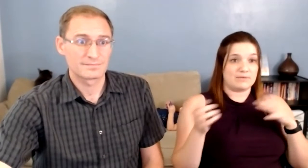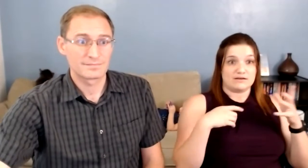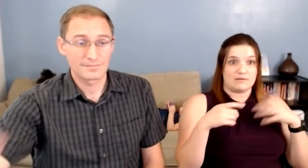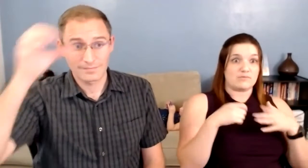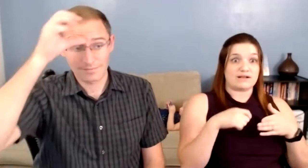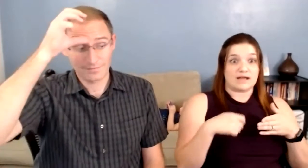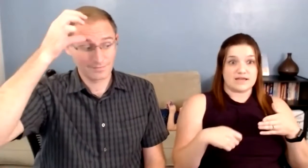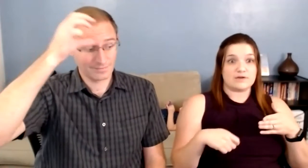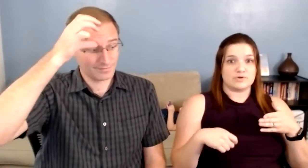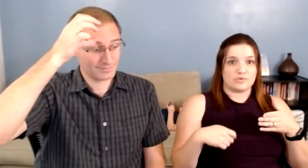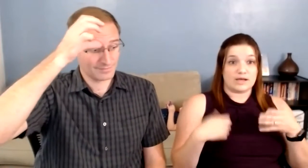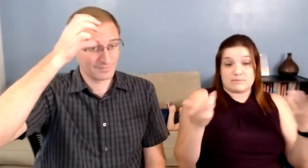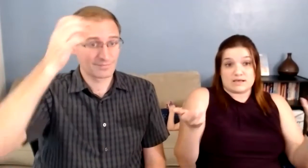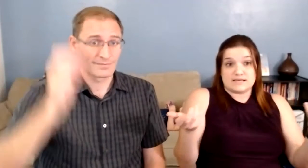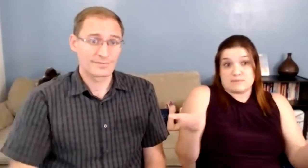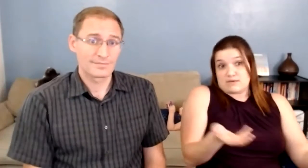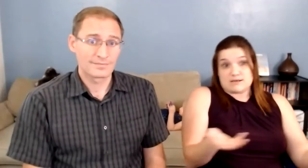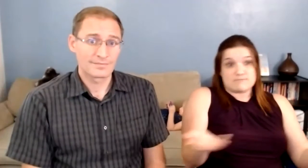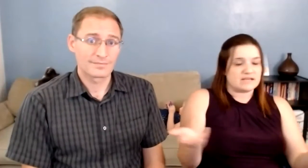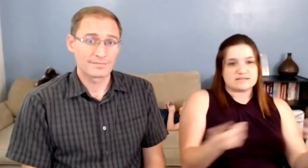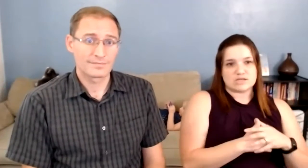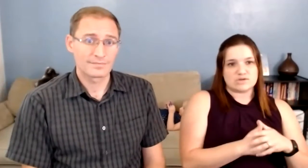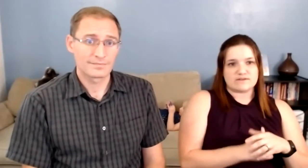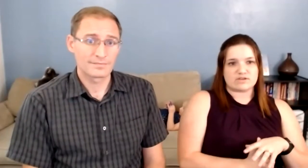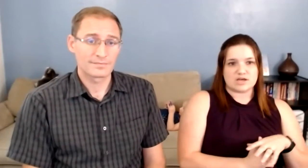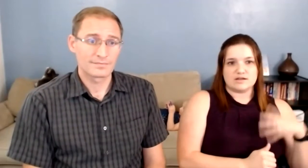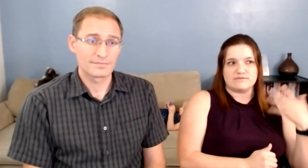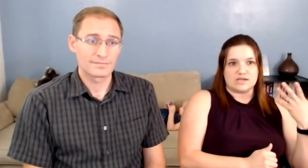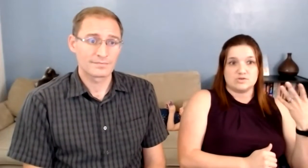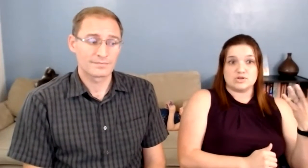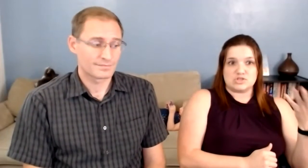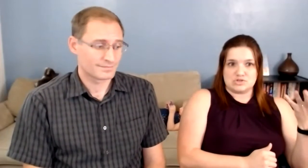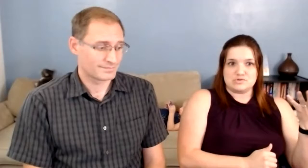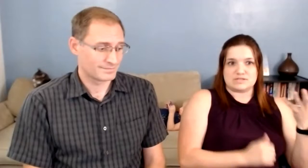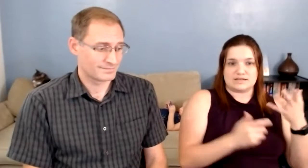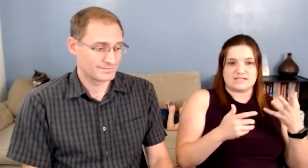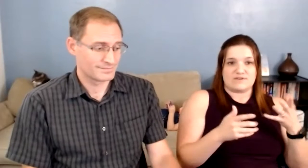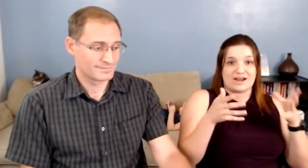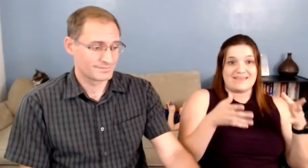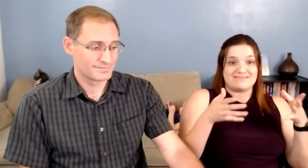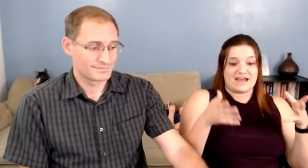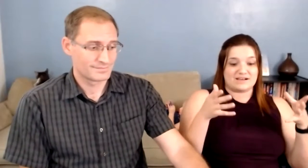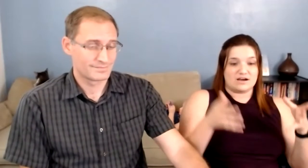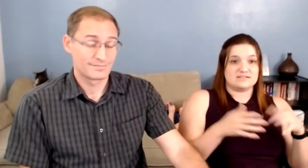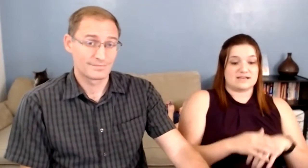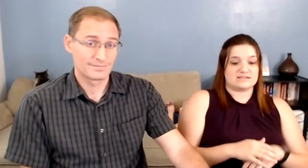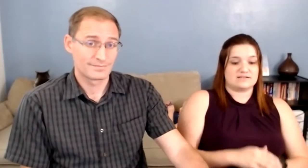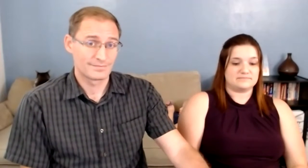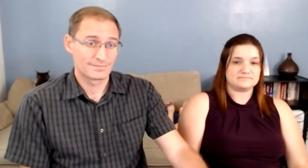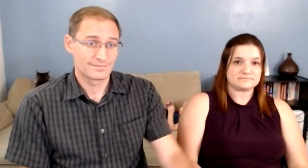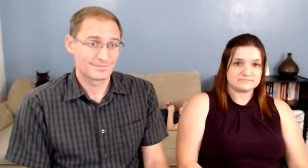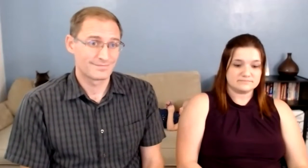I'm gonna write that down real quick, because maybe it's something you've never thought of, that you could use a classifier in that